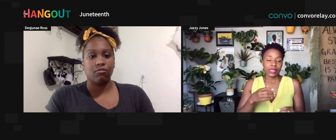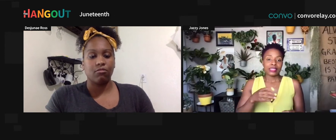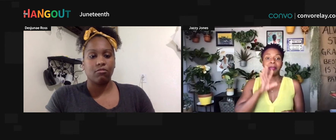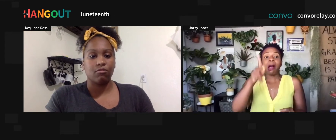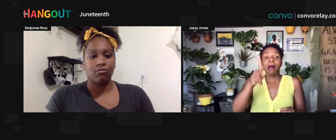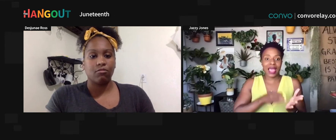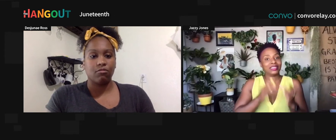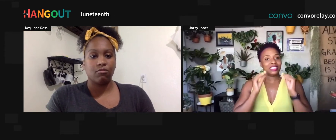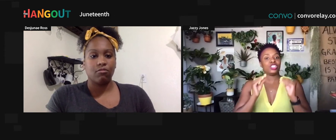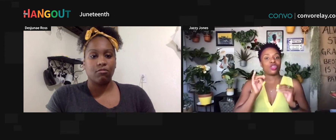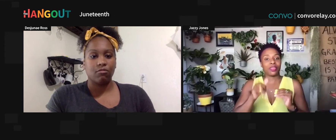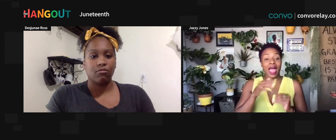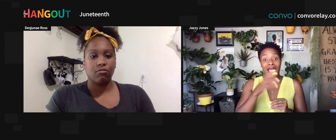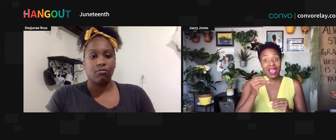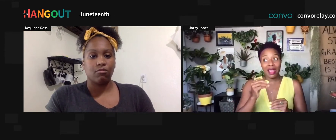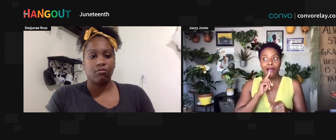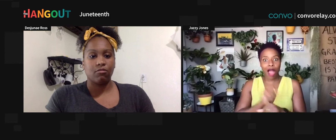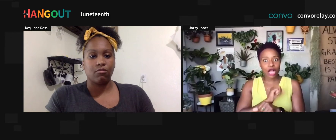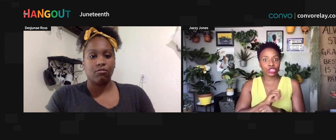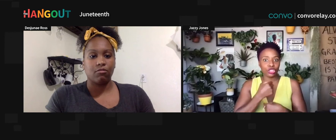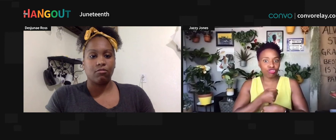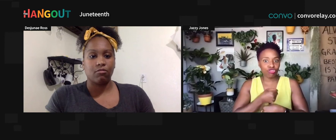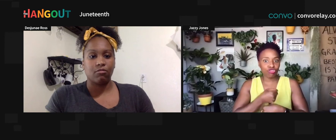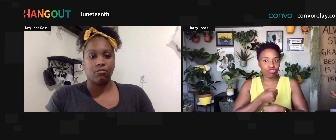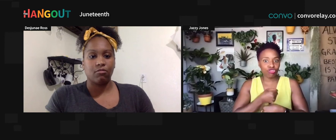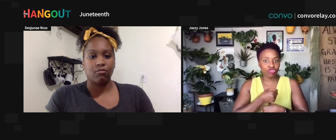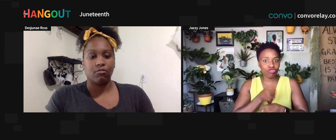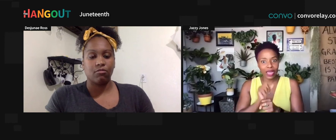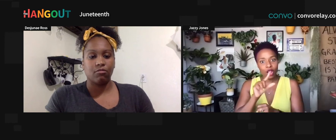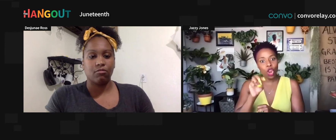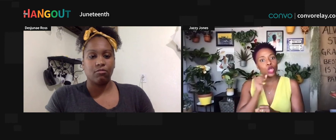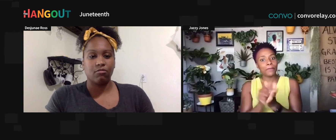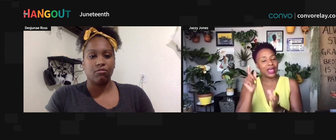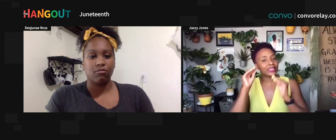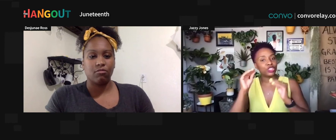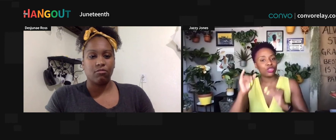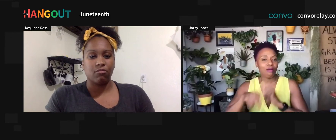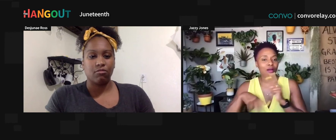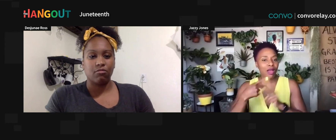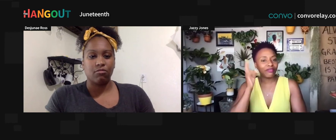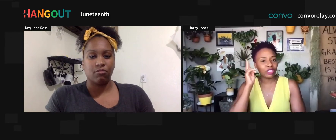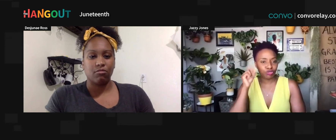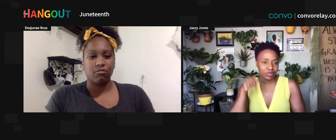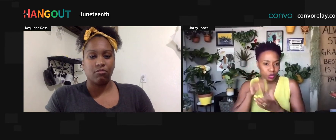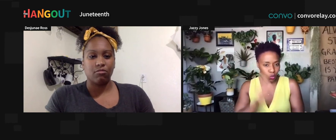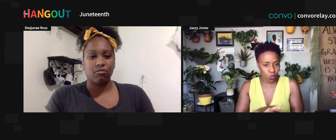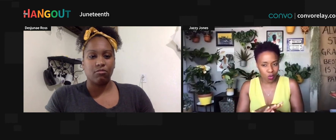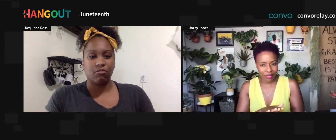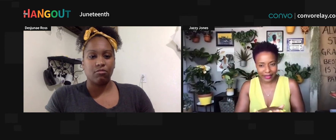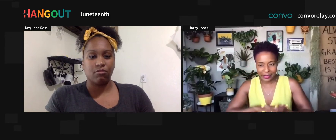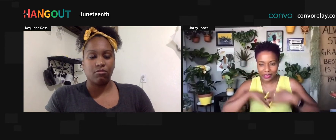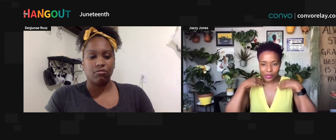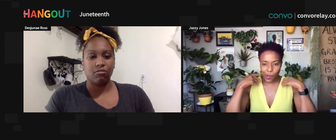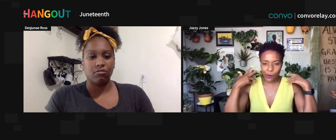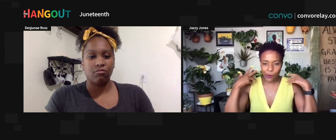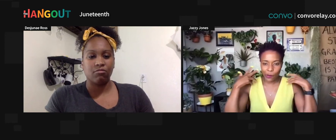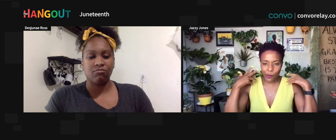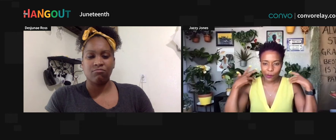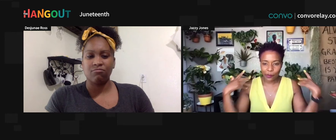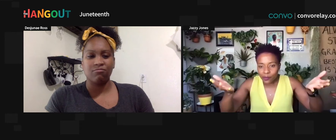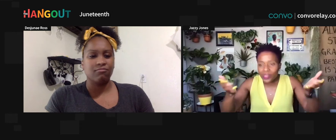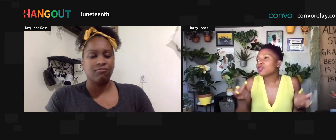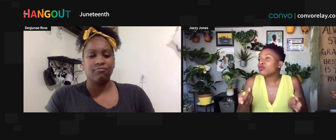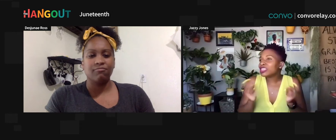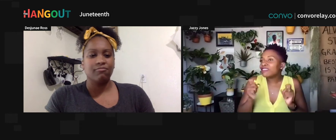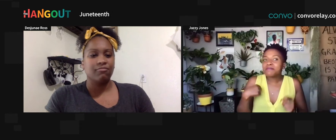that are in an uproar about critical race theory, and they're in opposition to this history